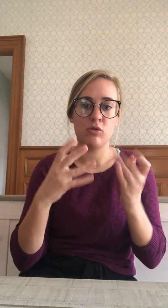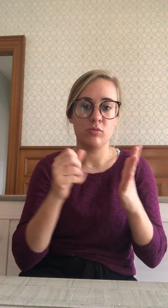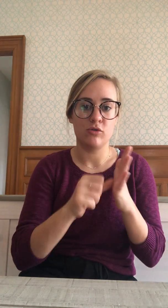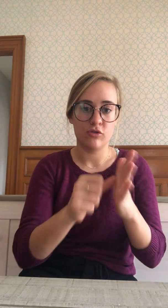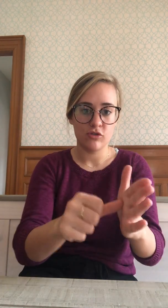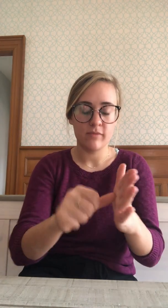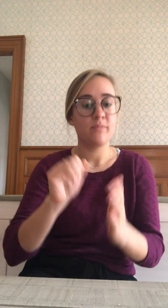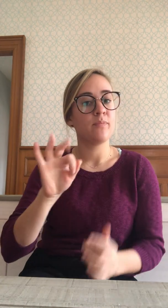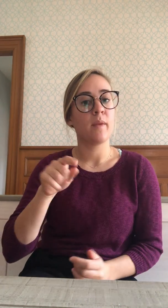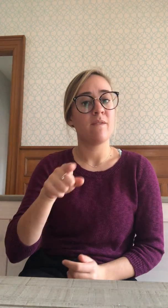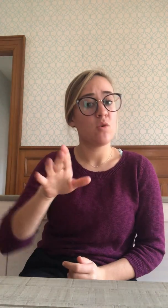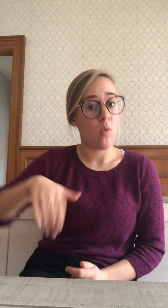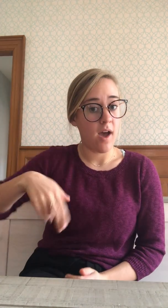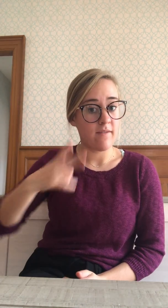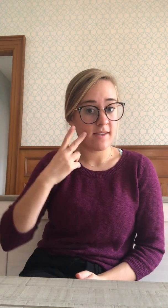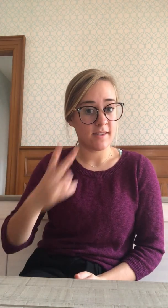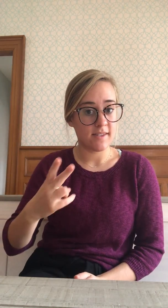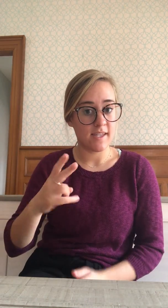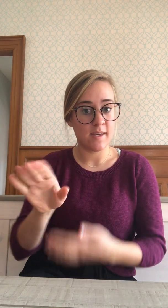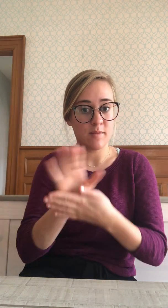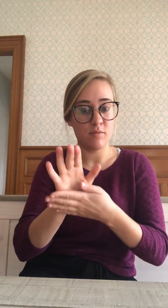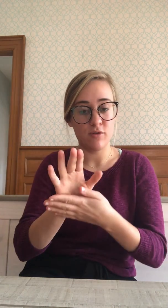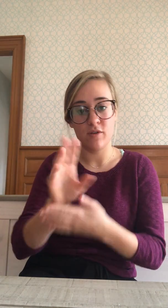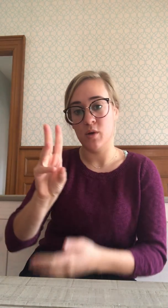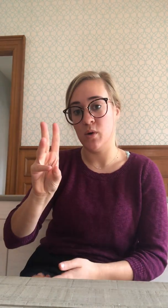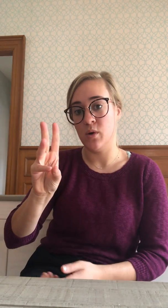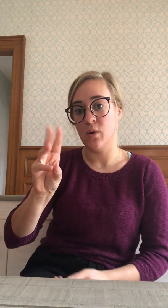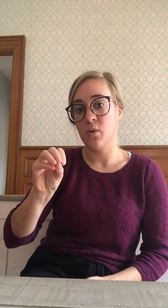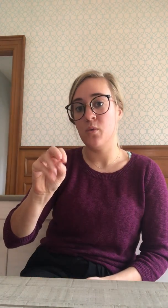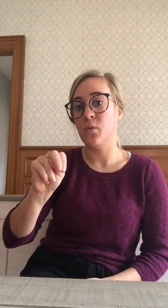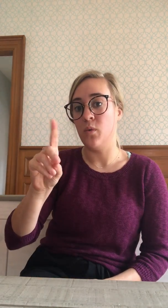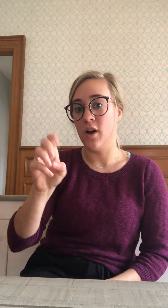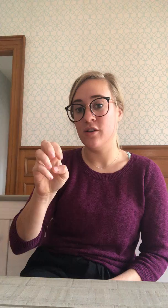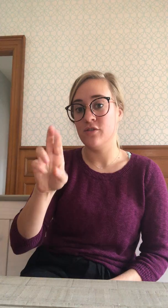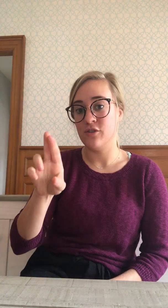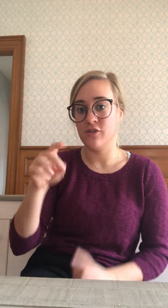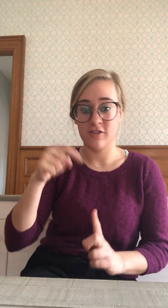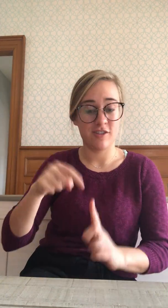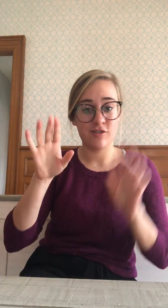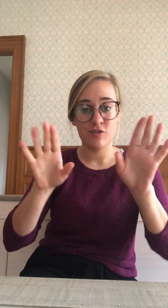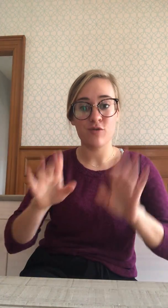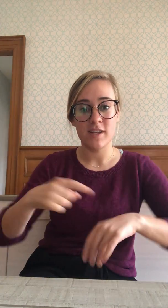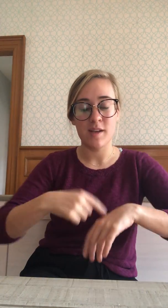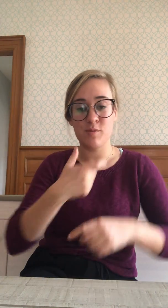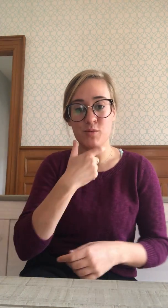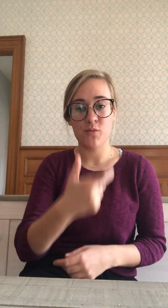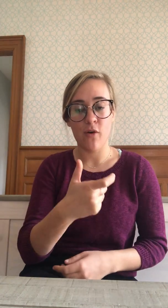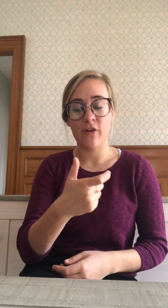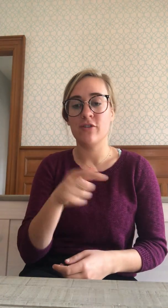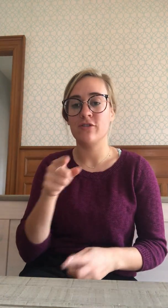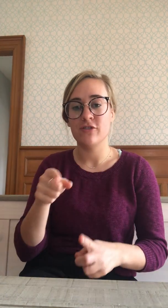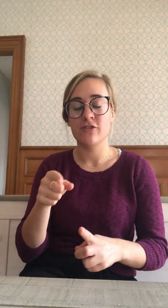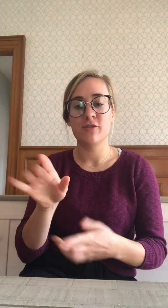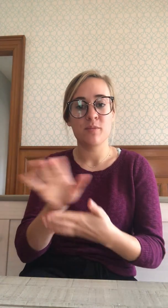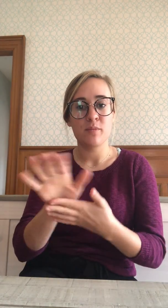time to find that movie and go and watch that. It's about a little boy growing up who